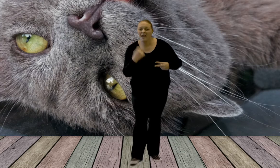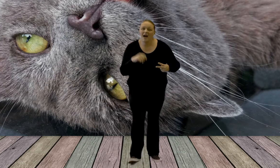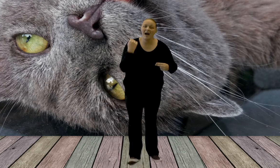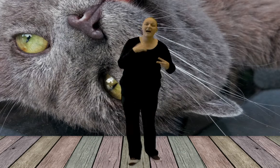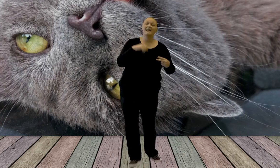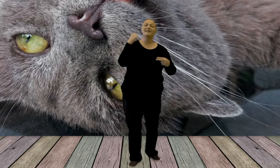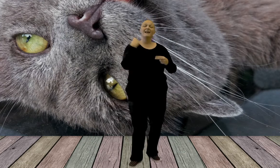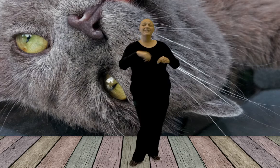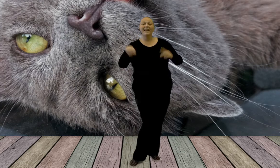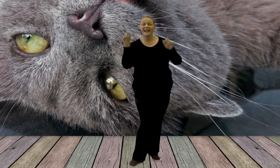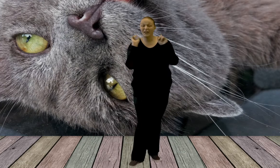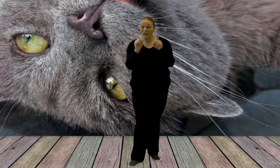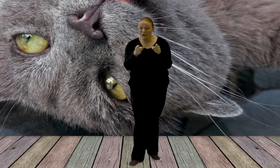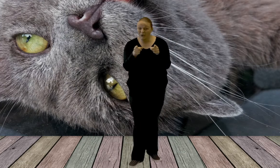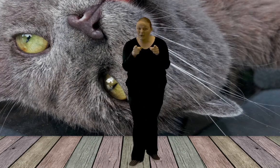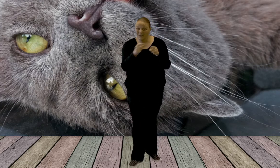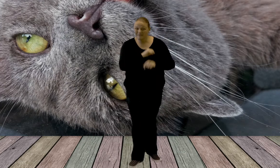a nut like you.